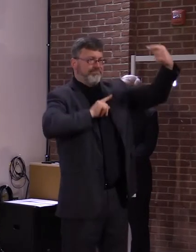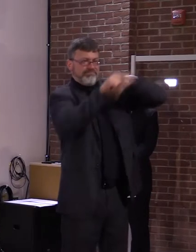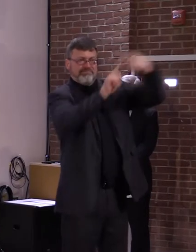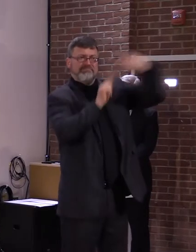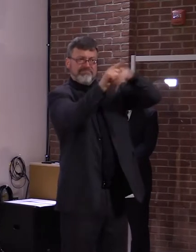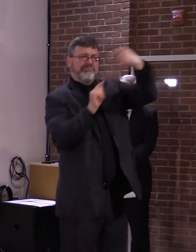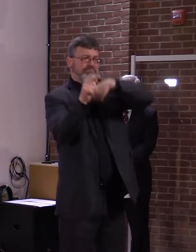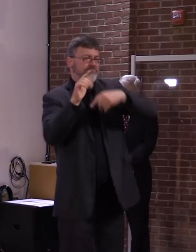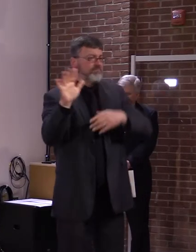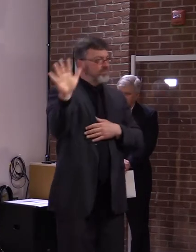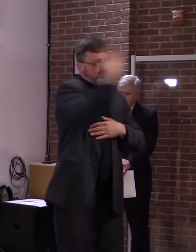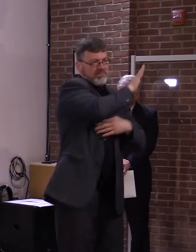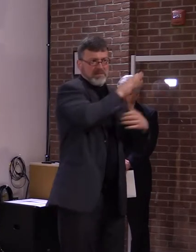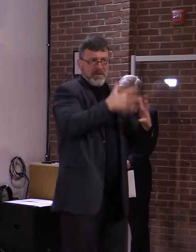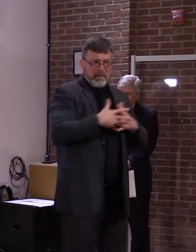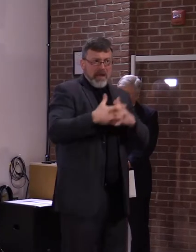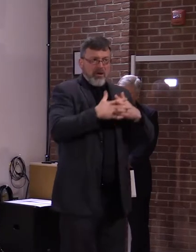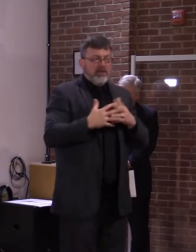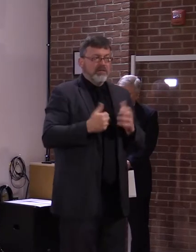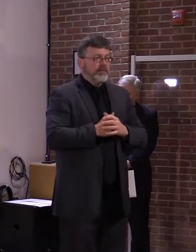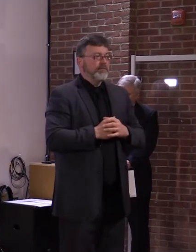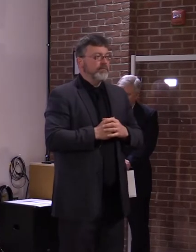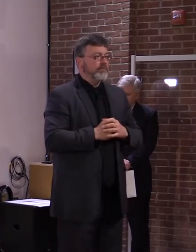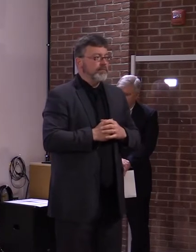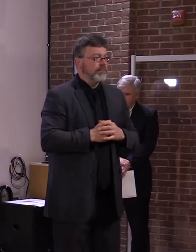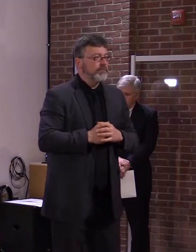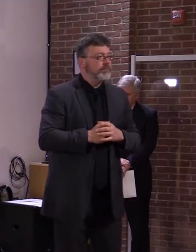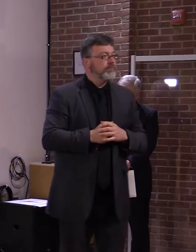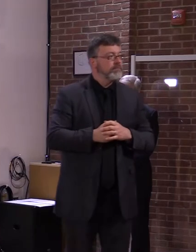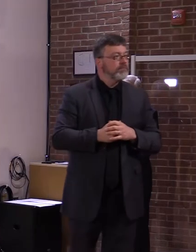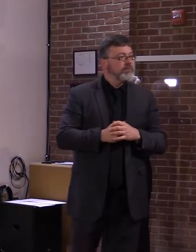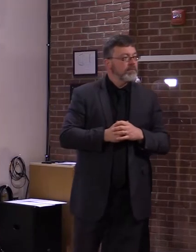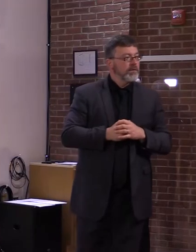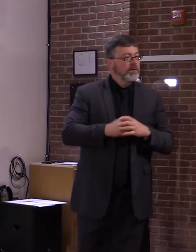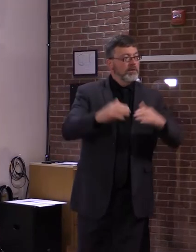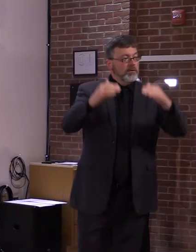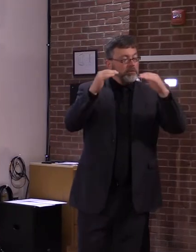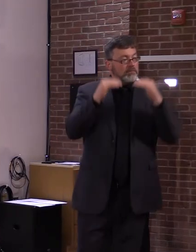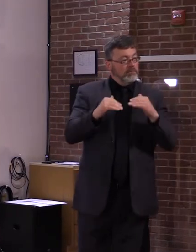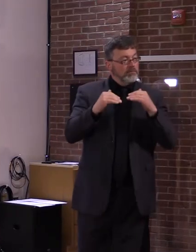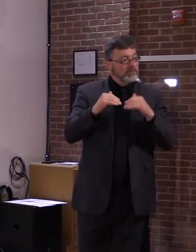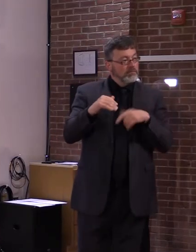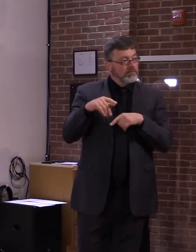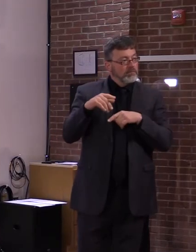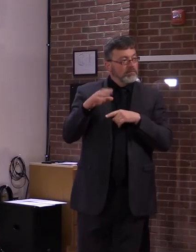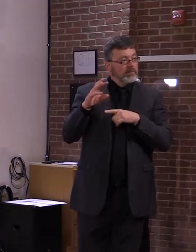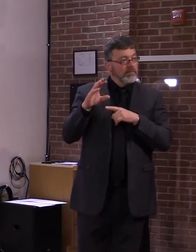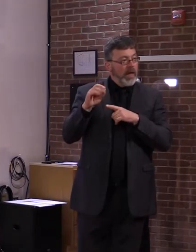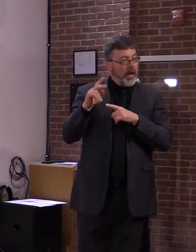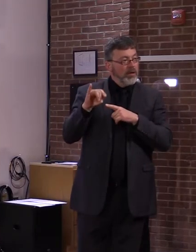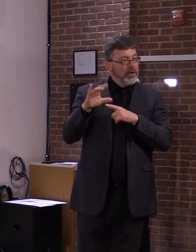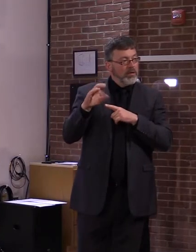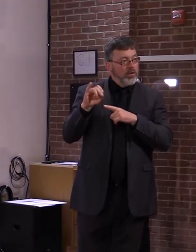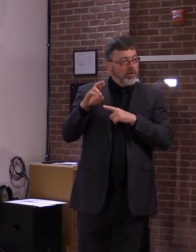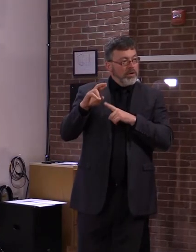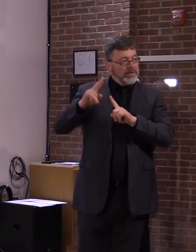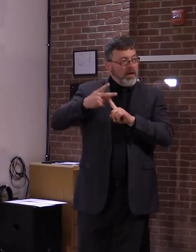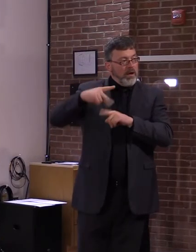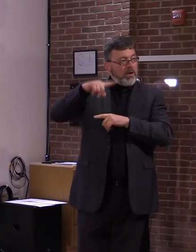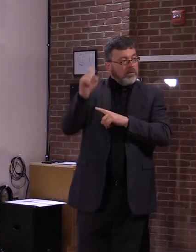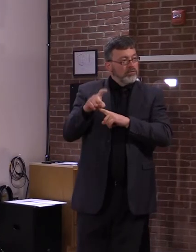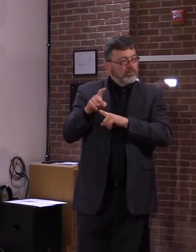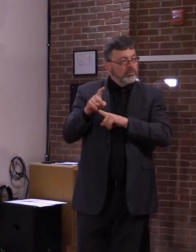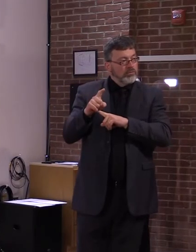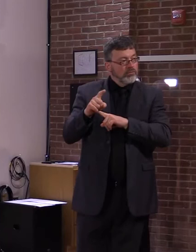Tuesday briefings? I think you mentioned that Governor Cuomo was the governor that